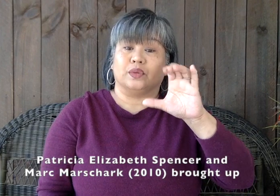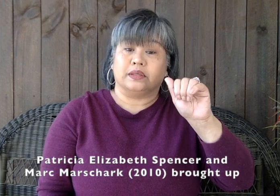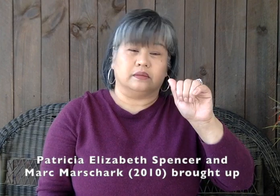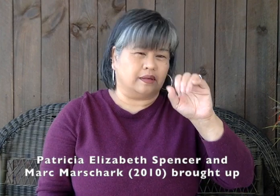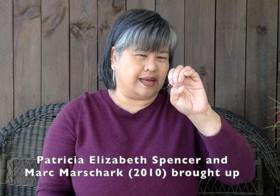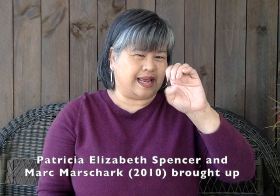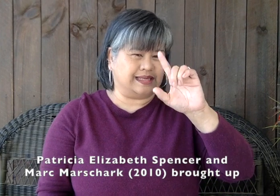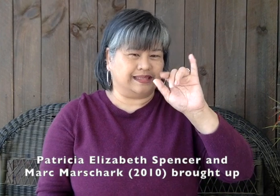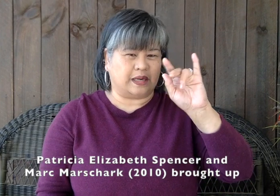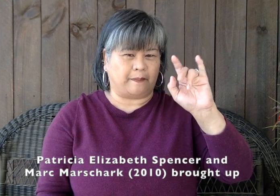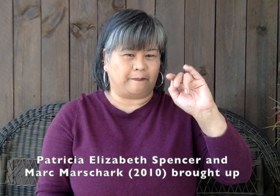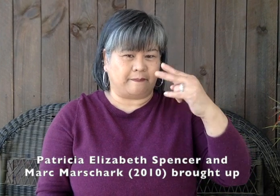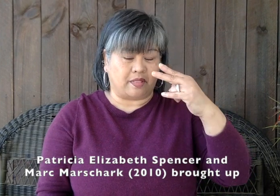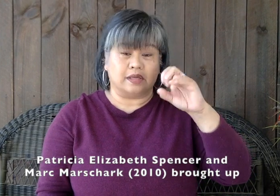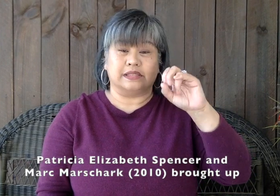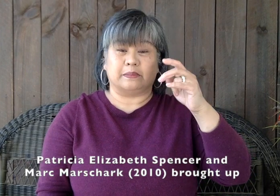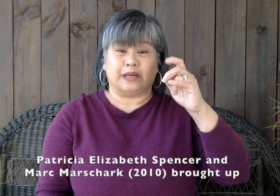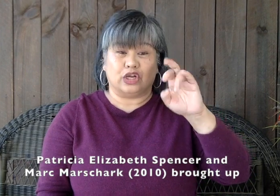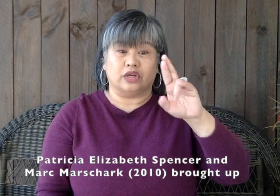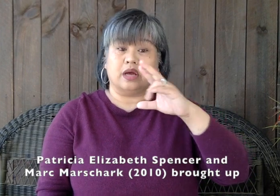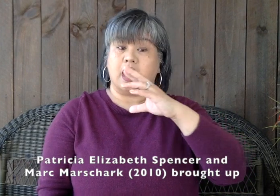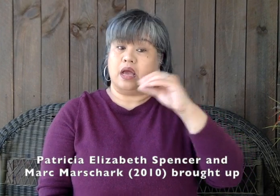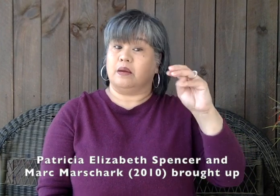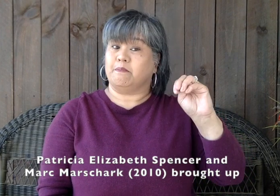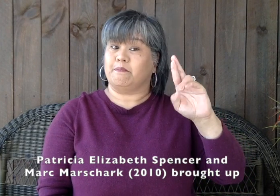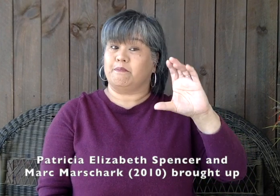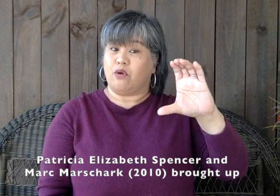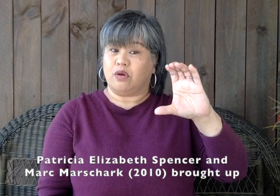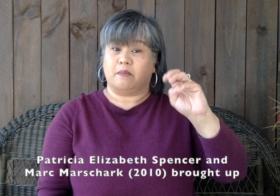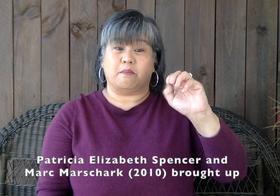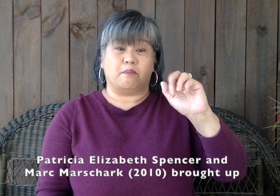Patricia Elizabeth Spencer and Mark Marshak, 2010,